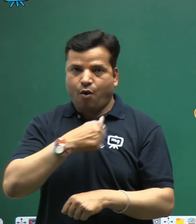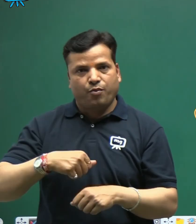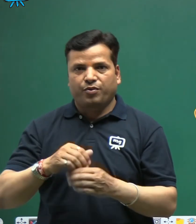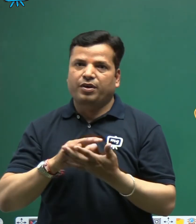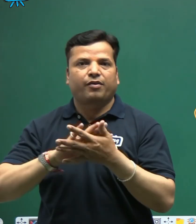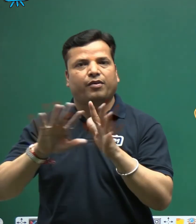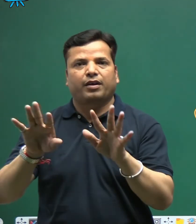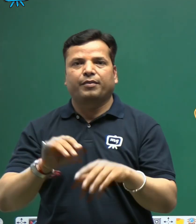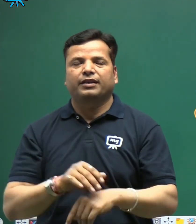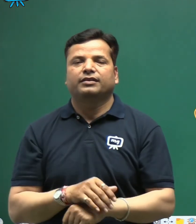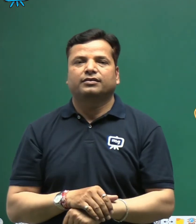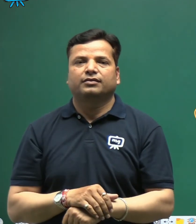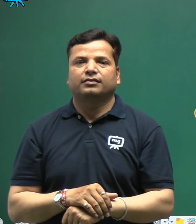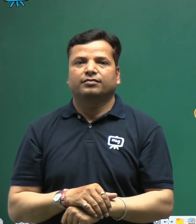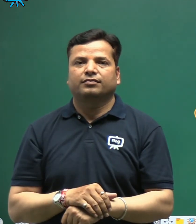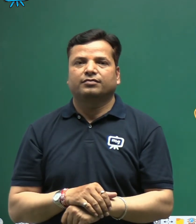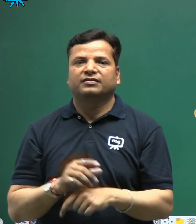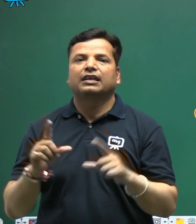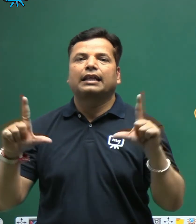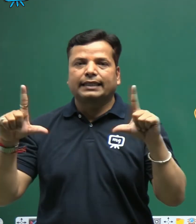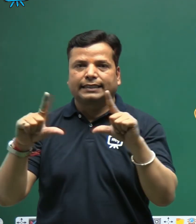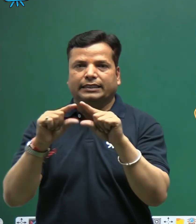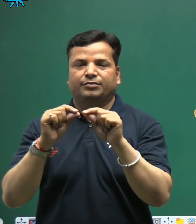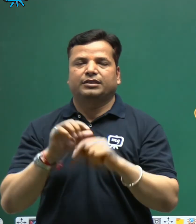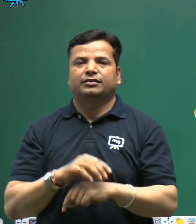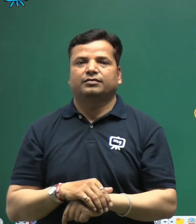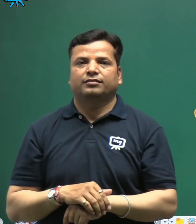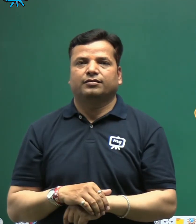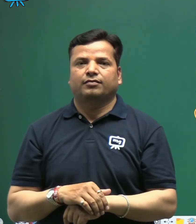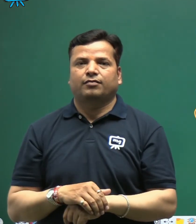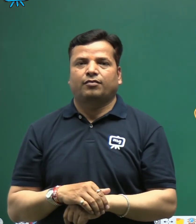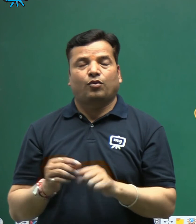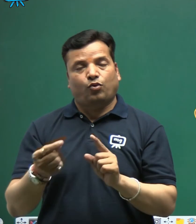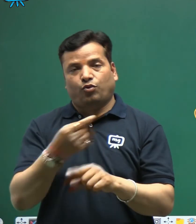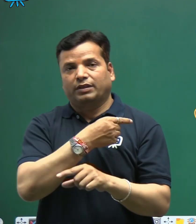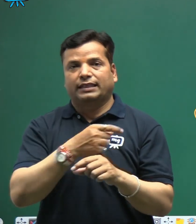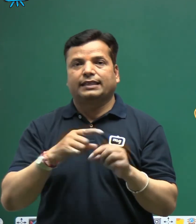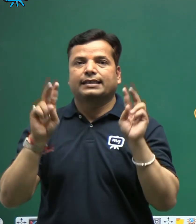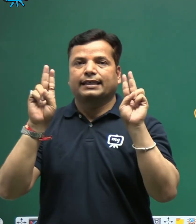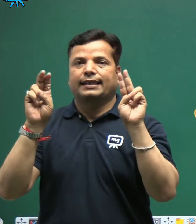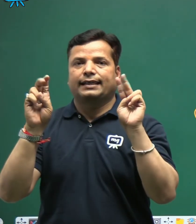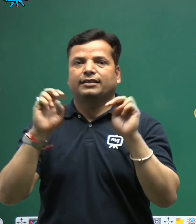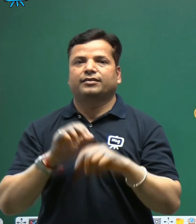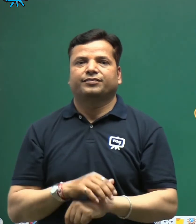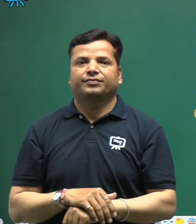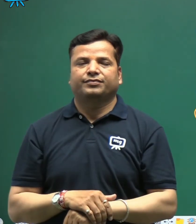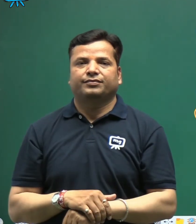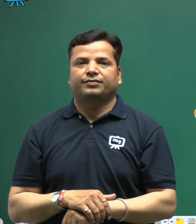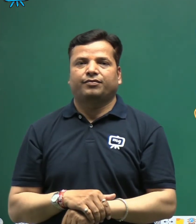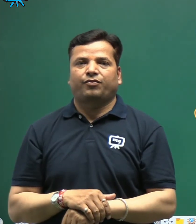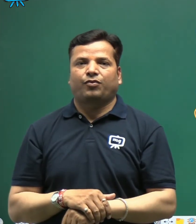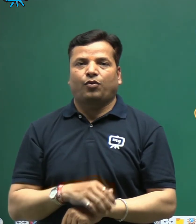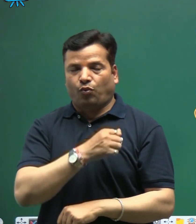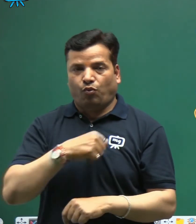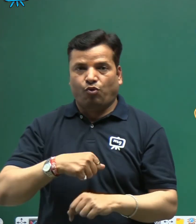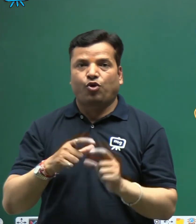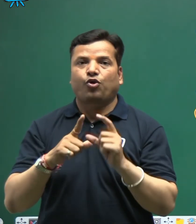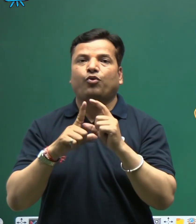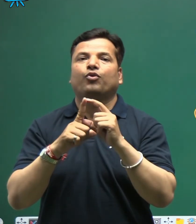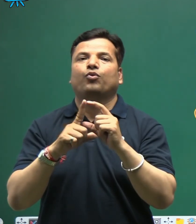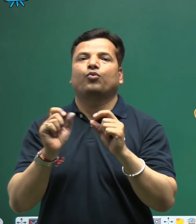completed the summary of this lesson. We will do